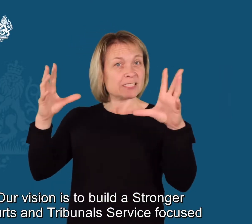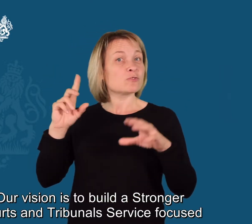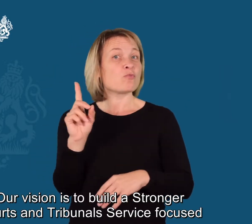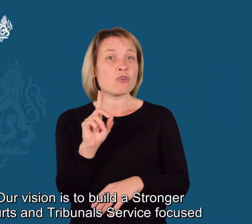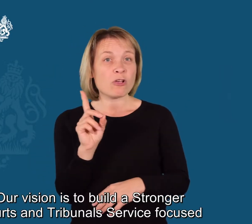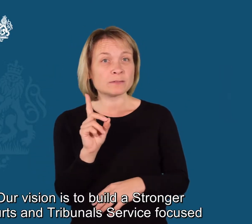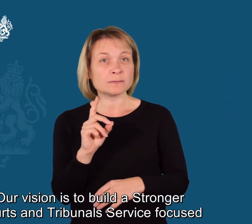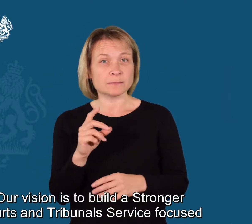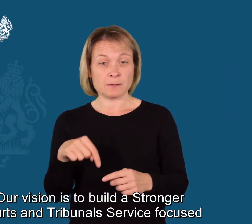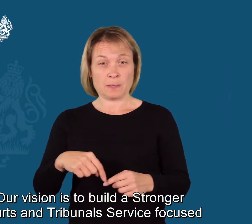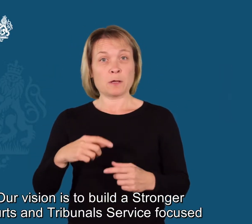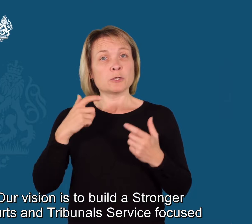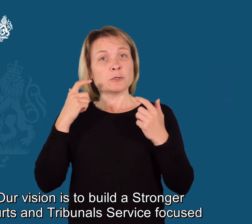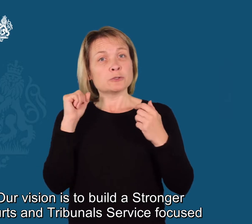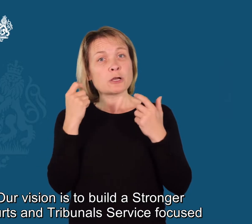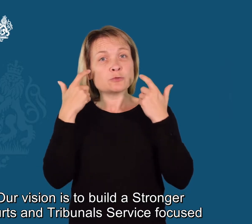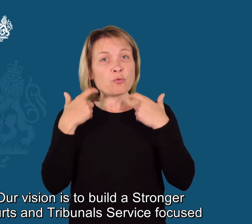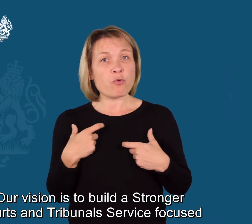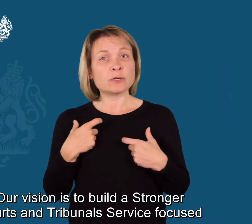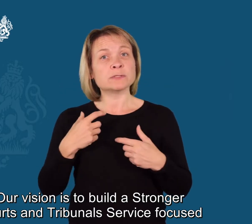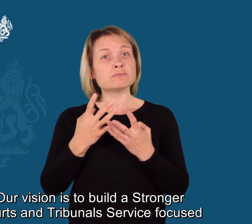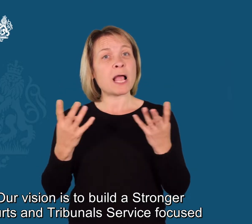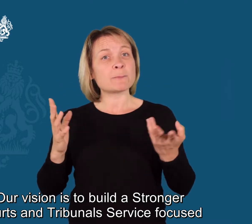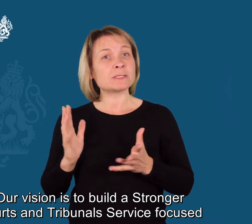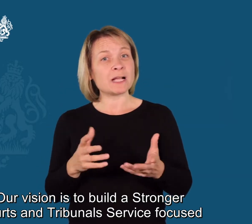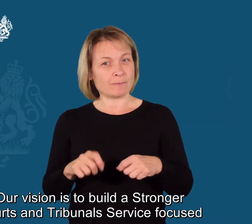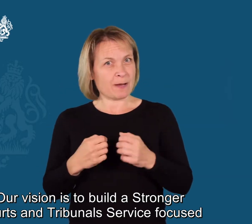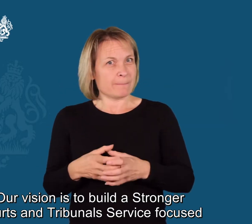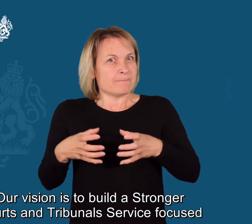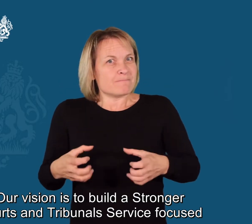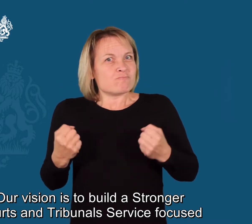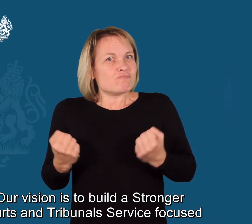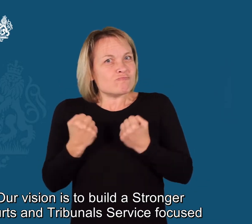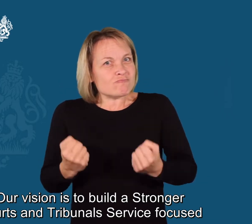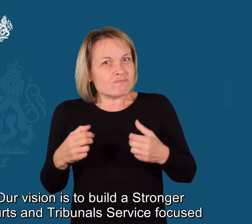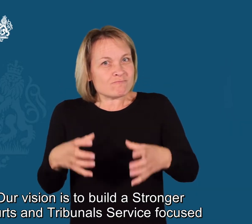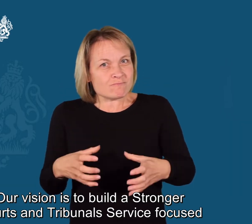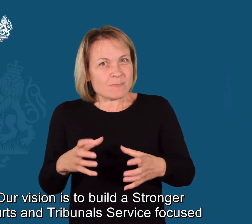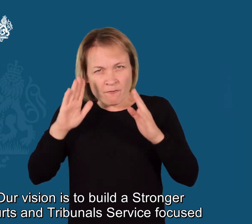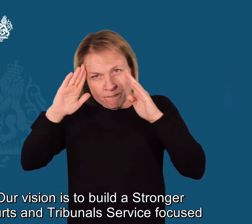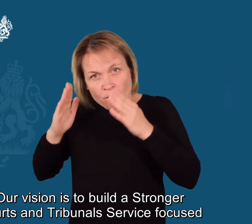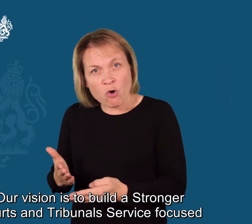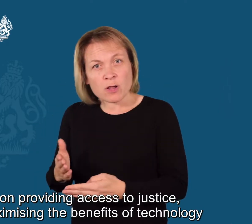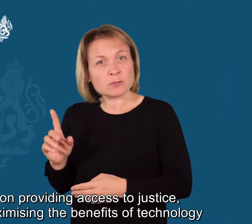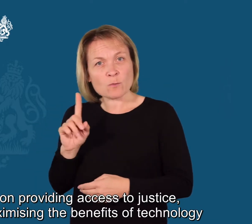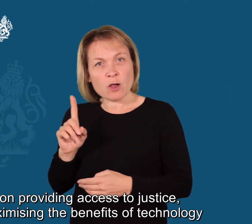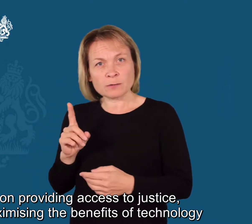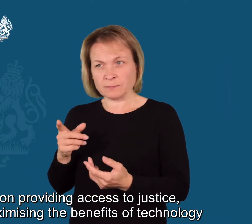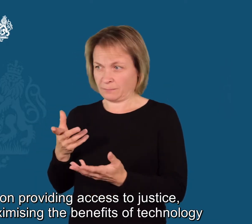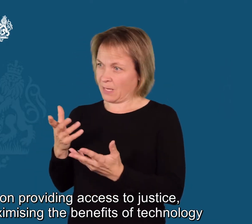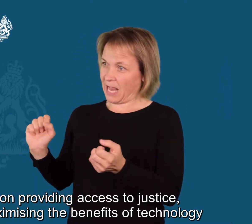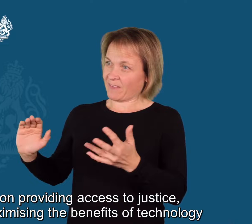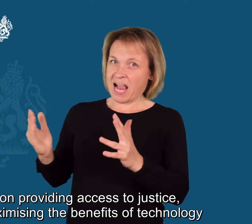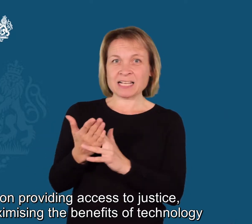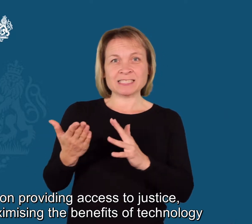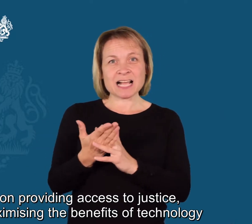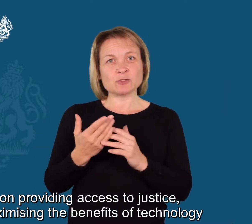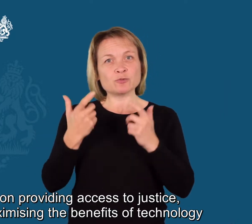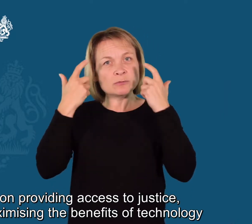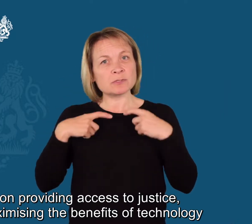Our vision is to build a stronger courts and tribunal service focused on providing access to justice,